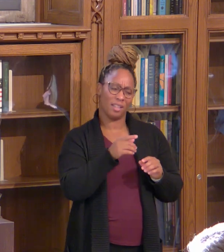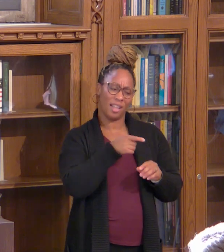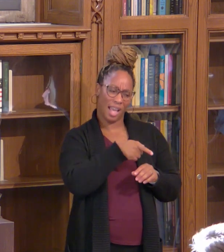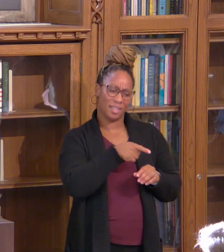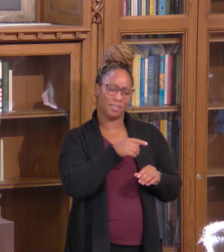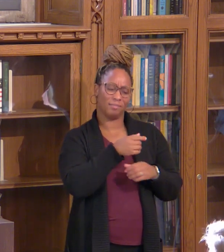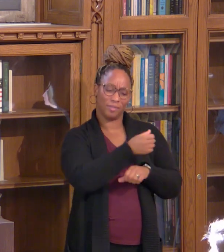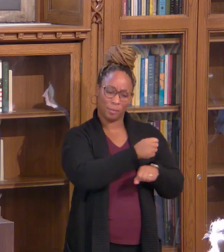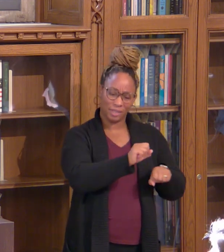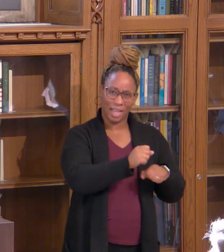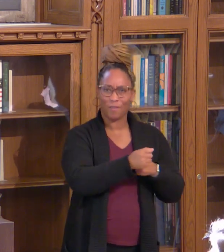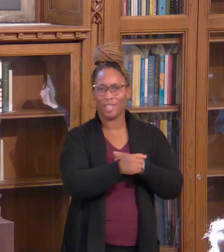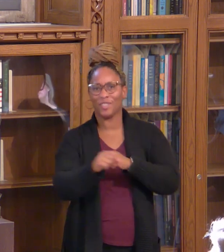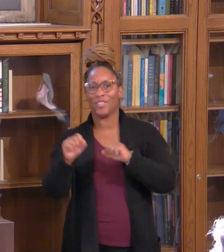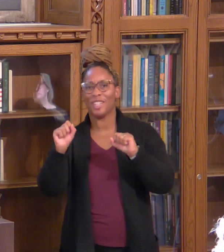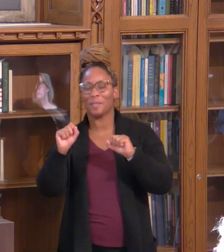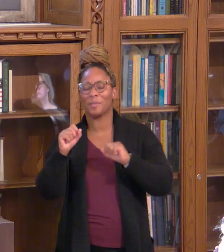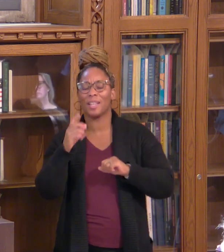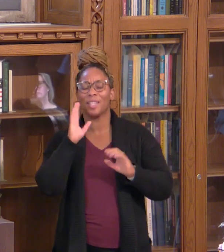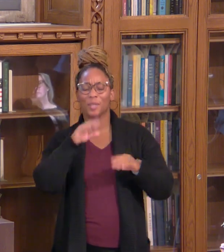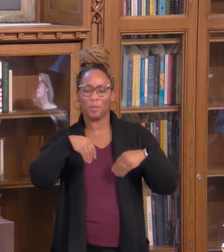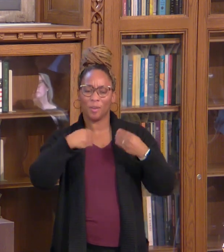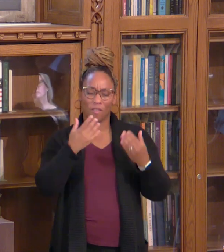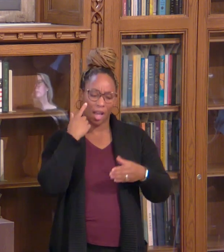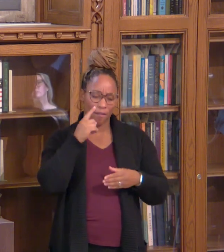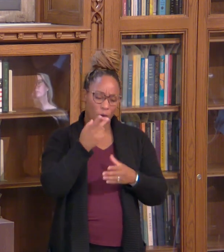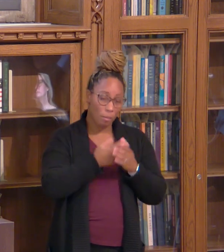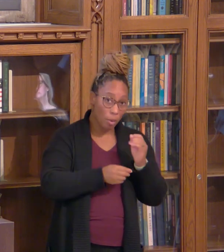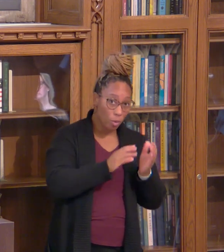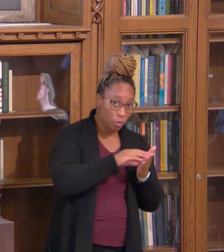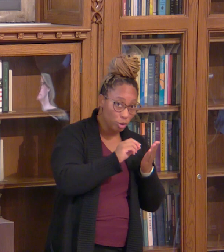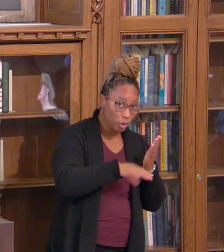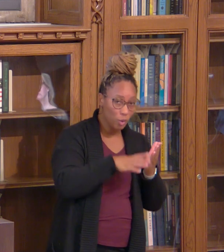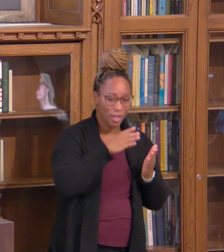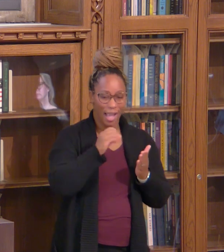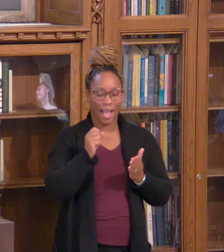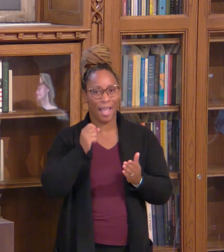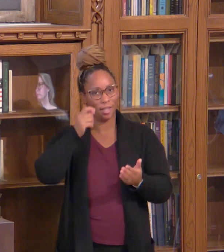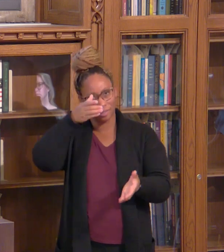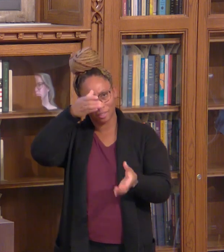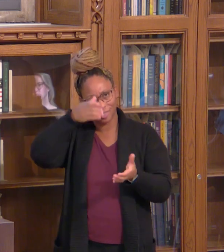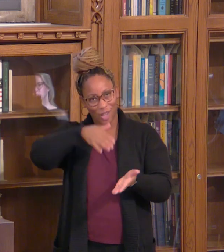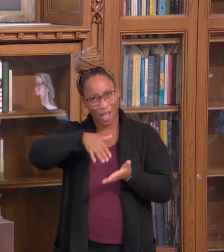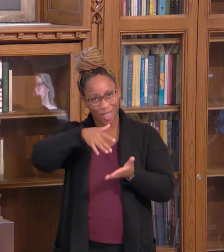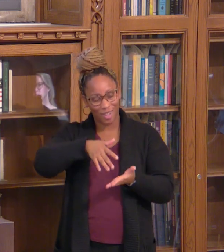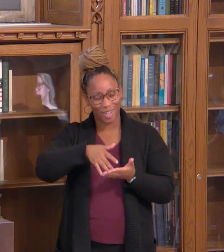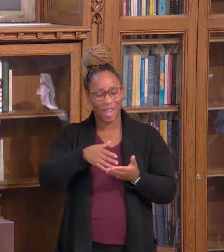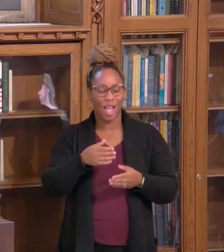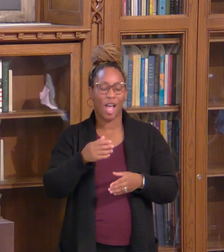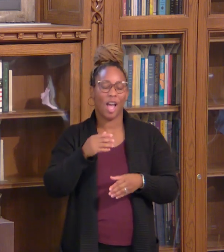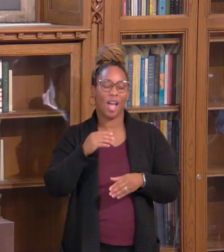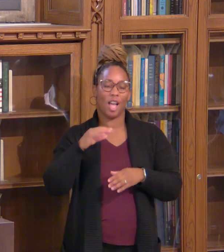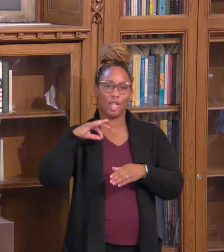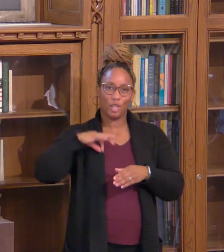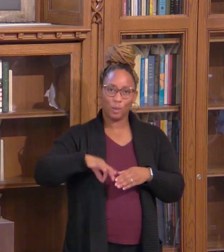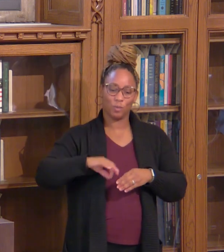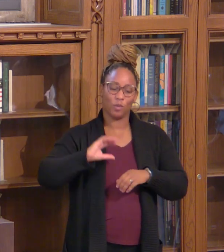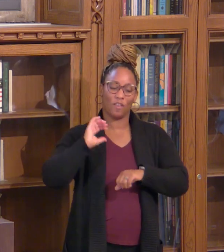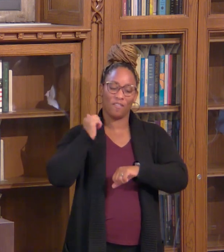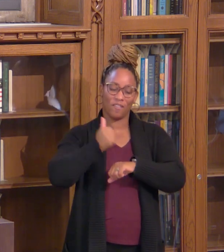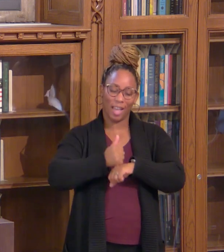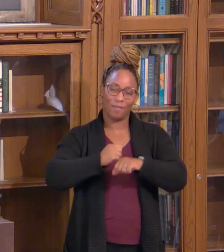Freedom while being able to provide for both student and Scholar a useful foundational